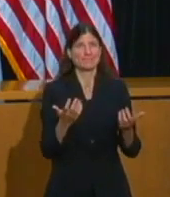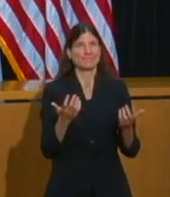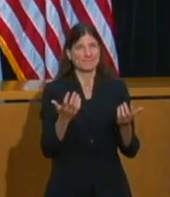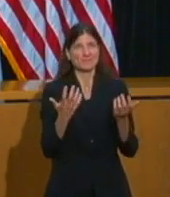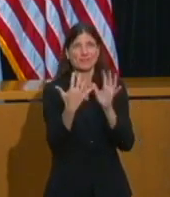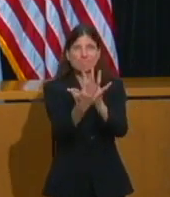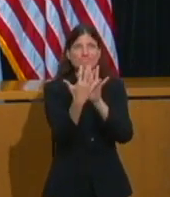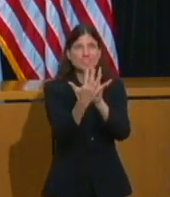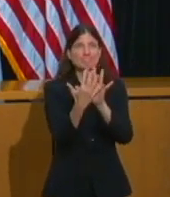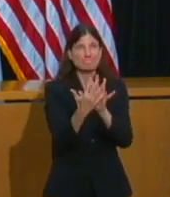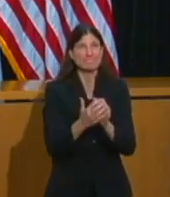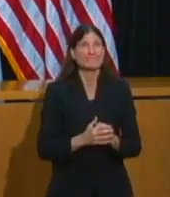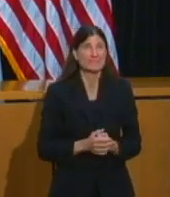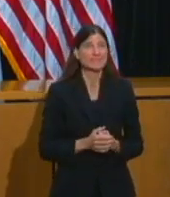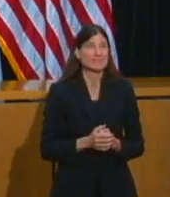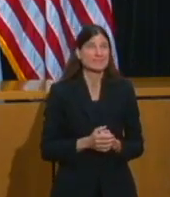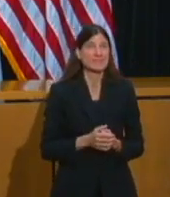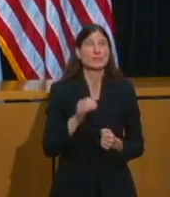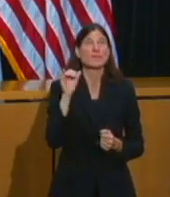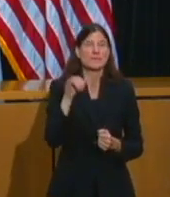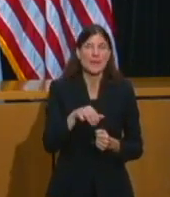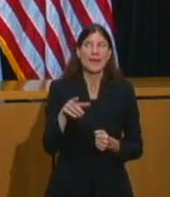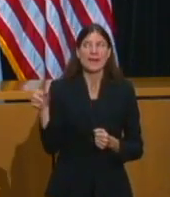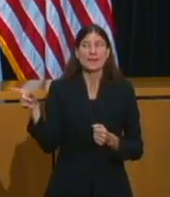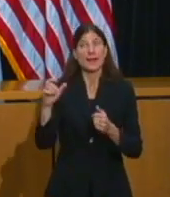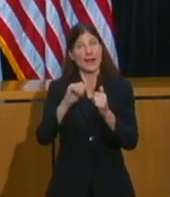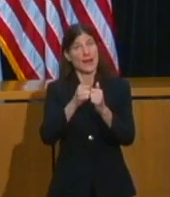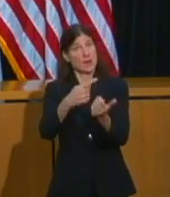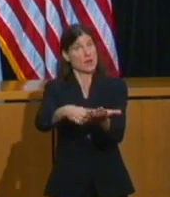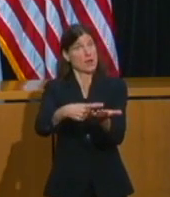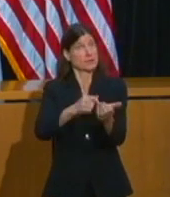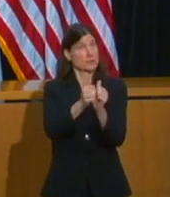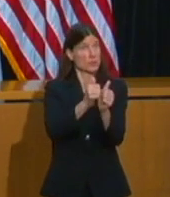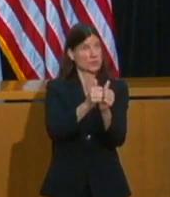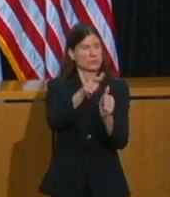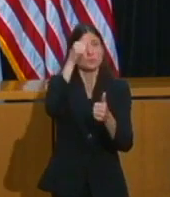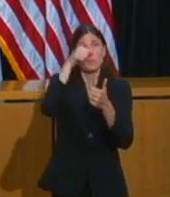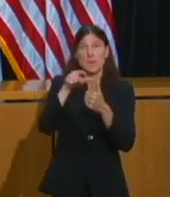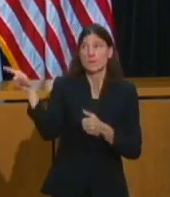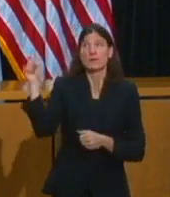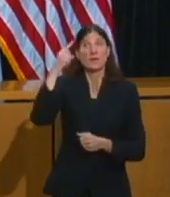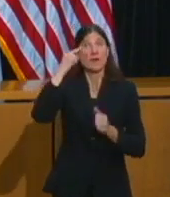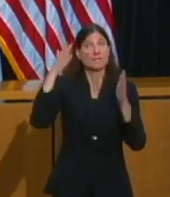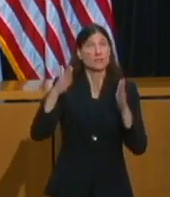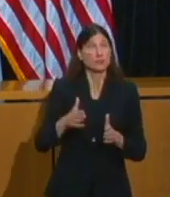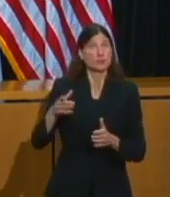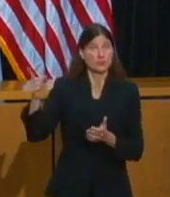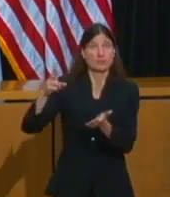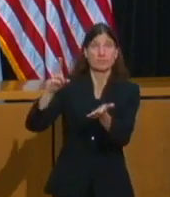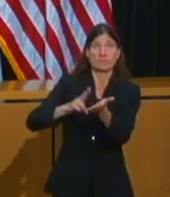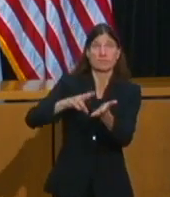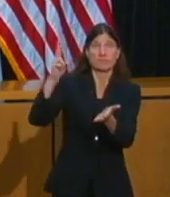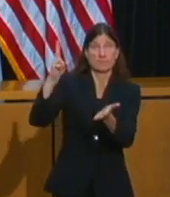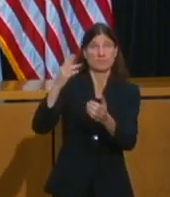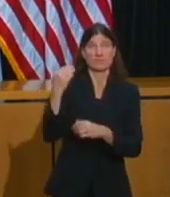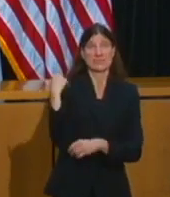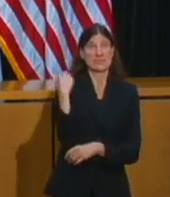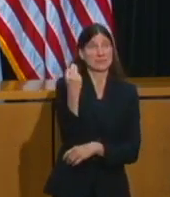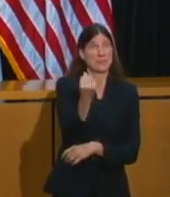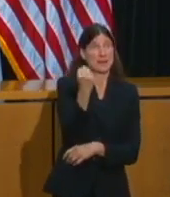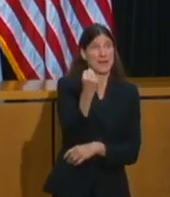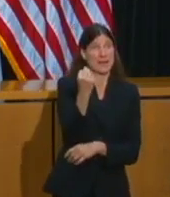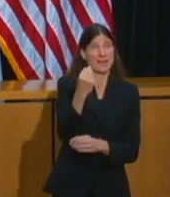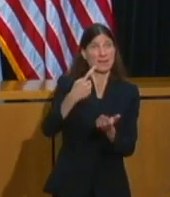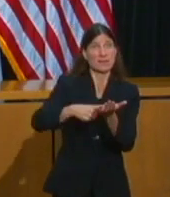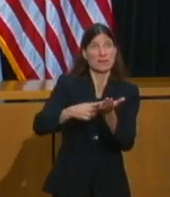we included a framework in addition for businesses to get ready for opening in phase